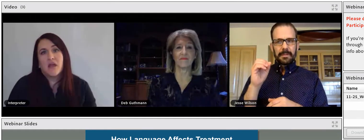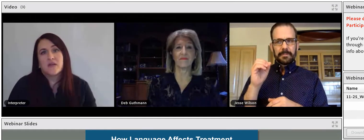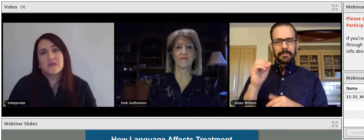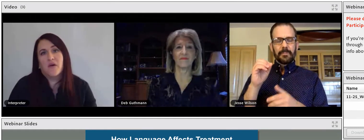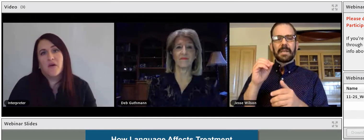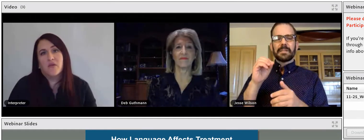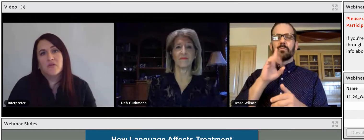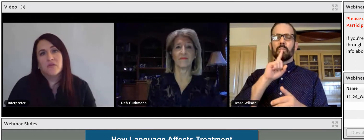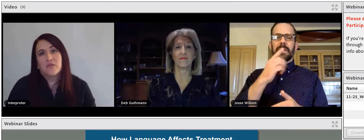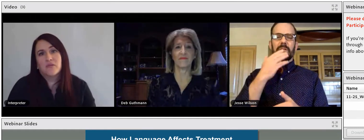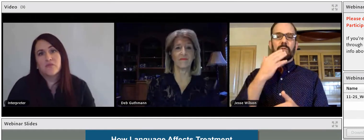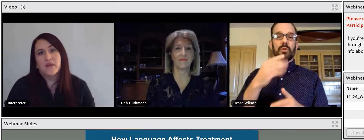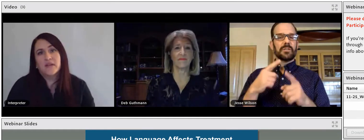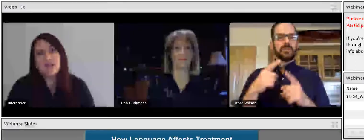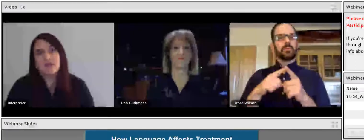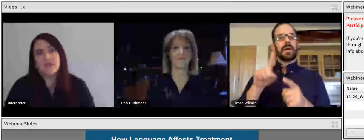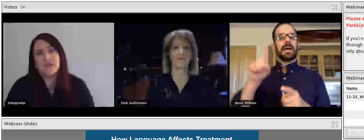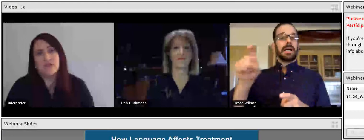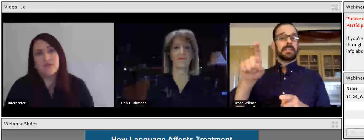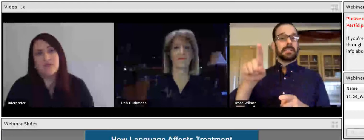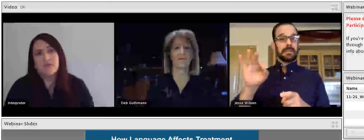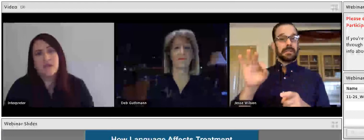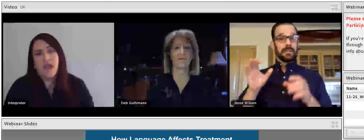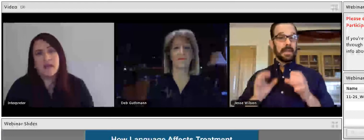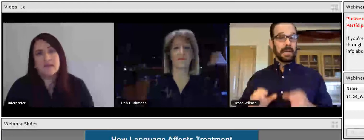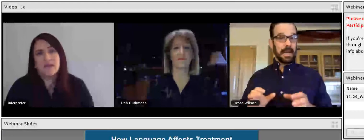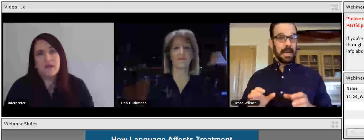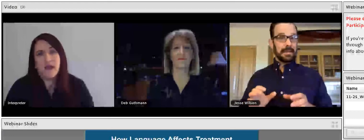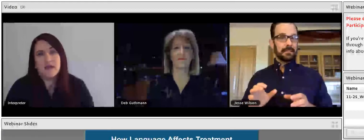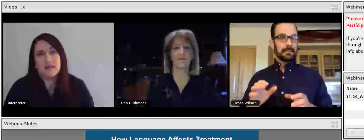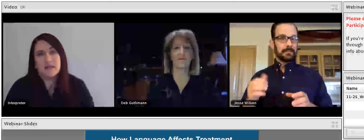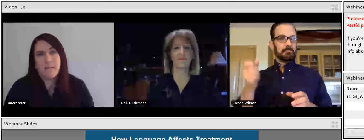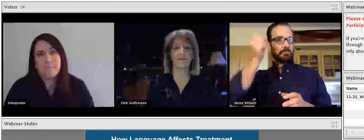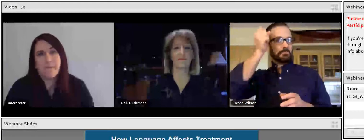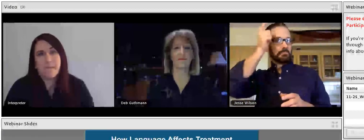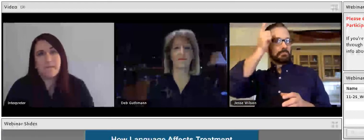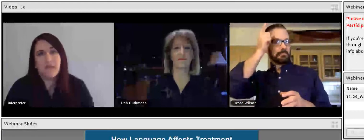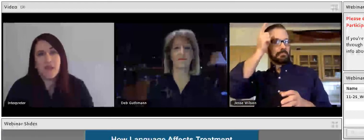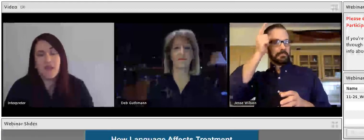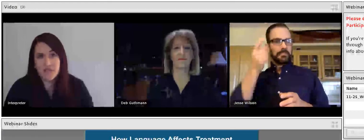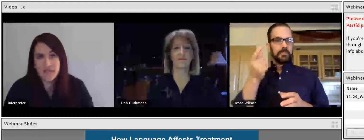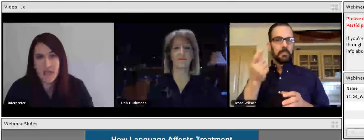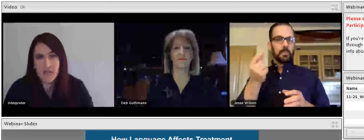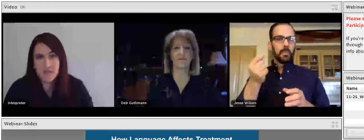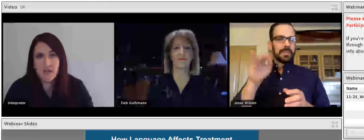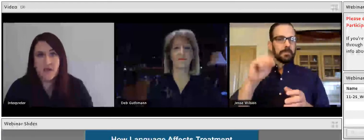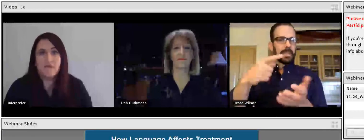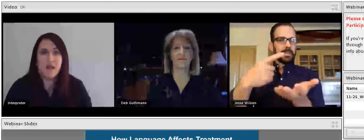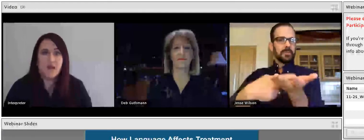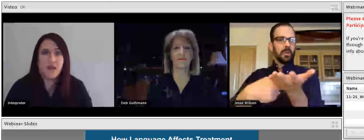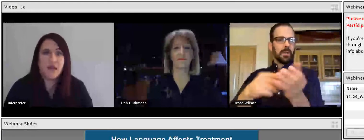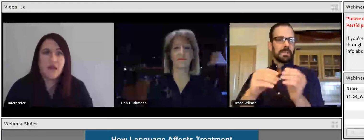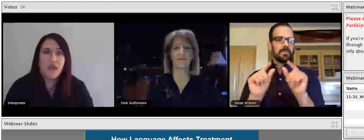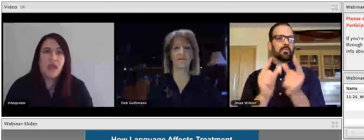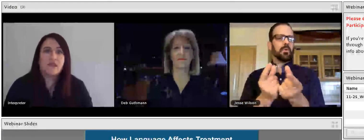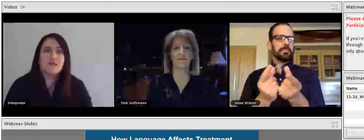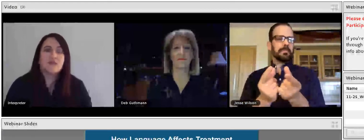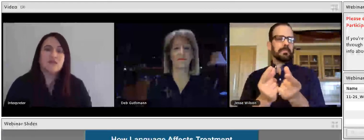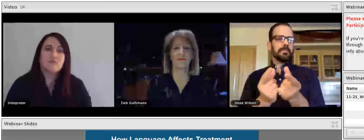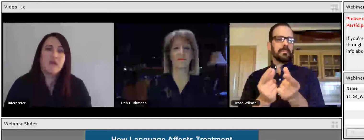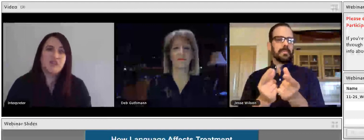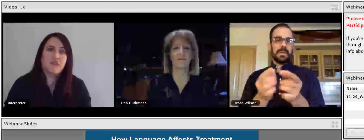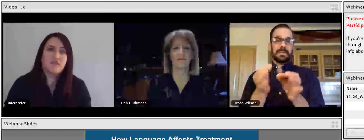group. So really it's good to ask the client if they understand, are they